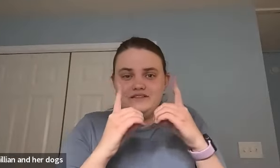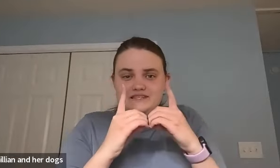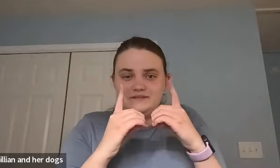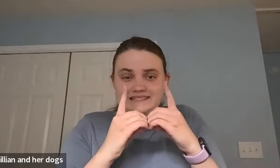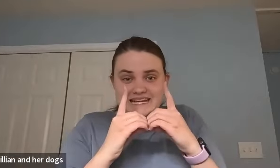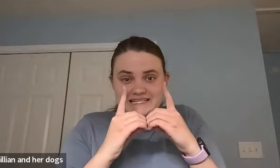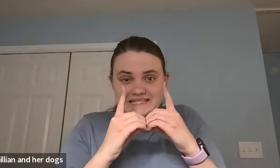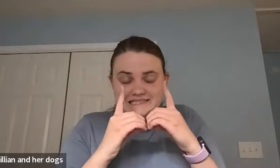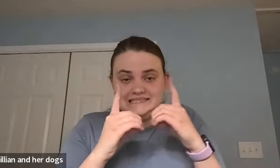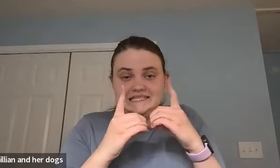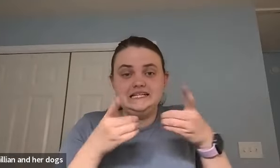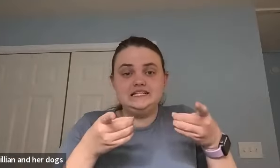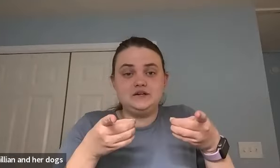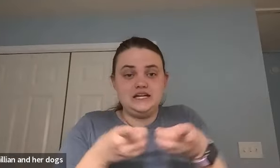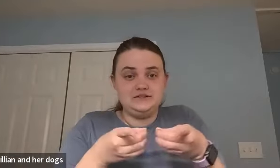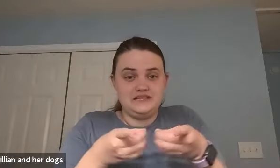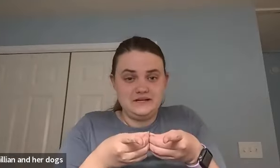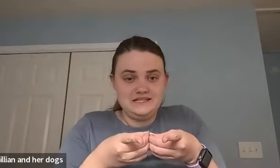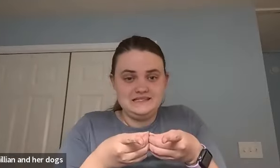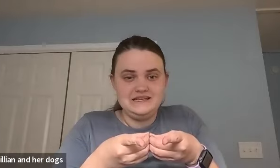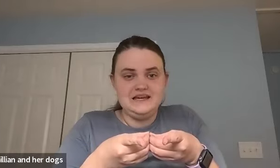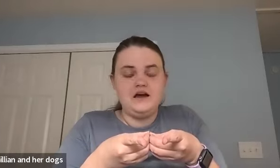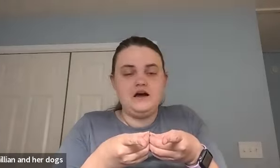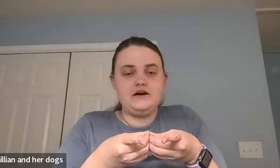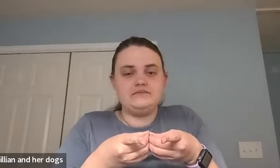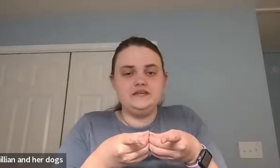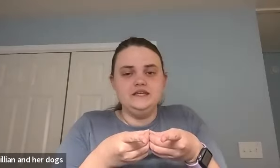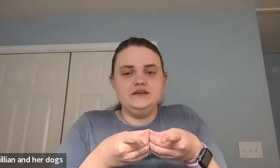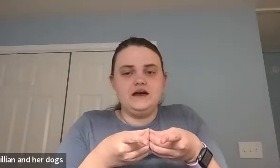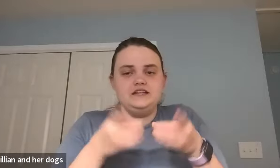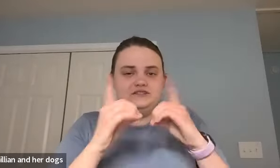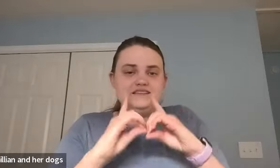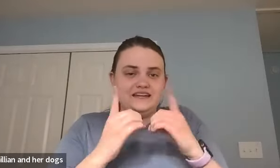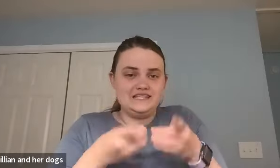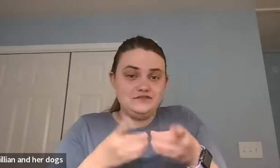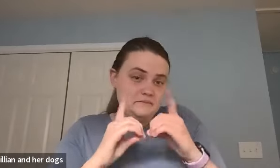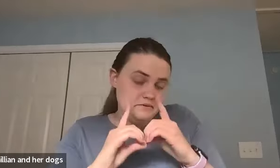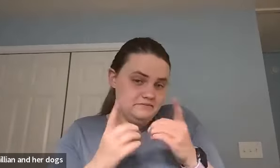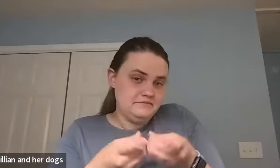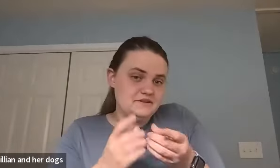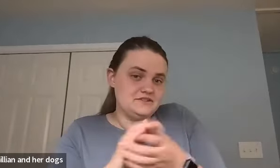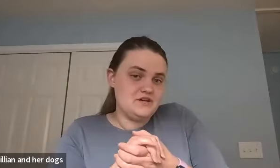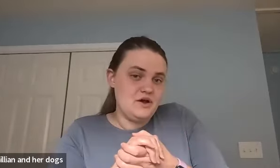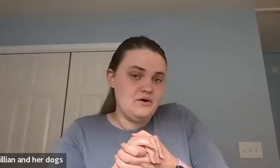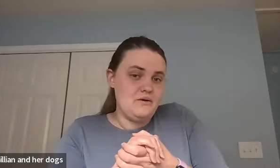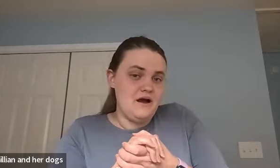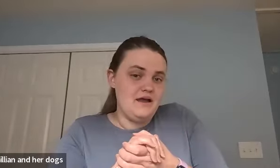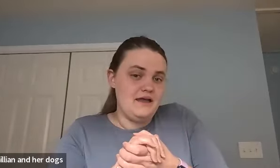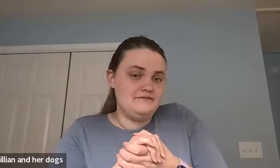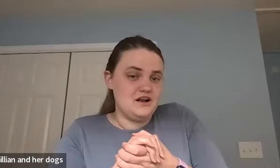this was date. So I do sideways. I do see a lot of kids flip them. So if you're talking